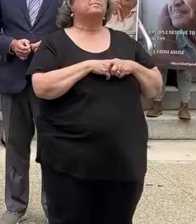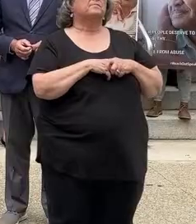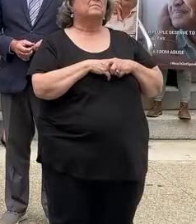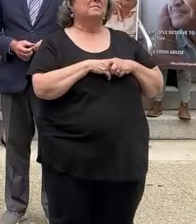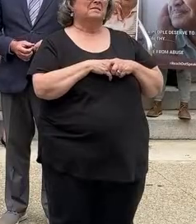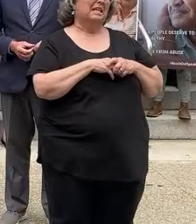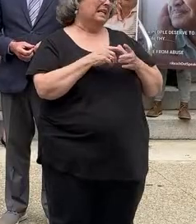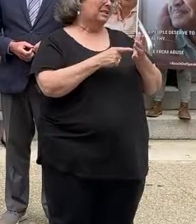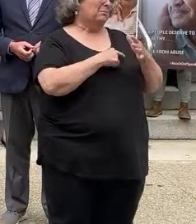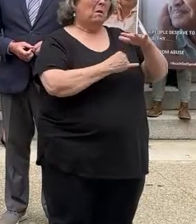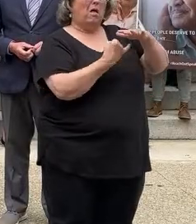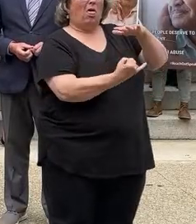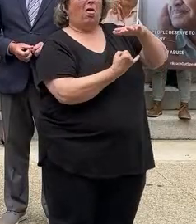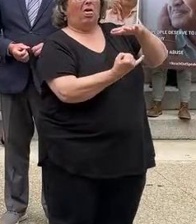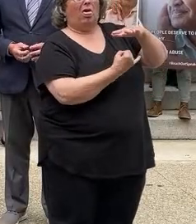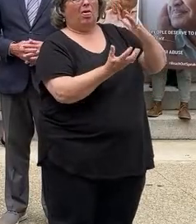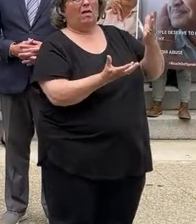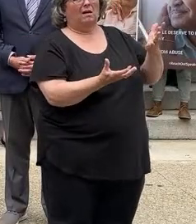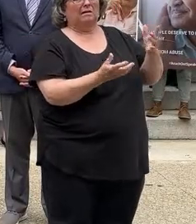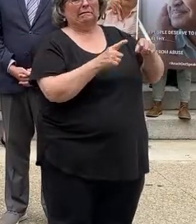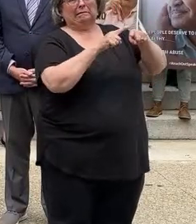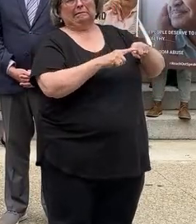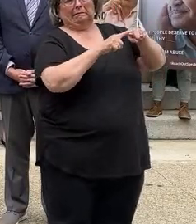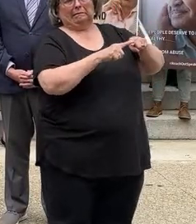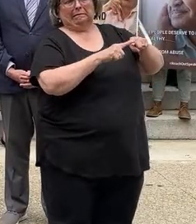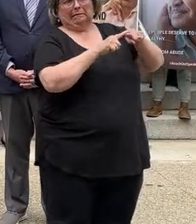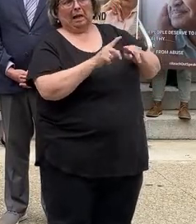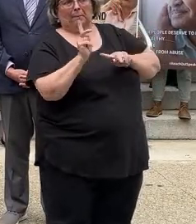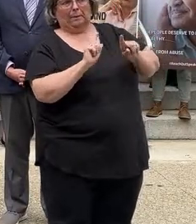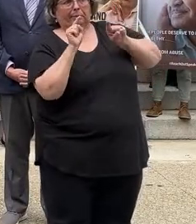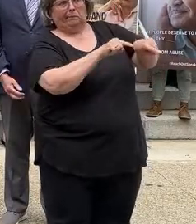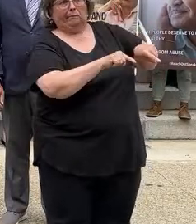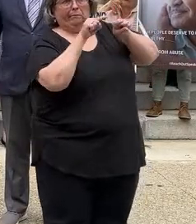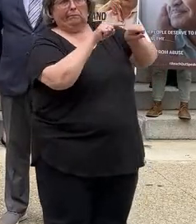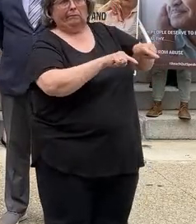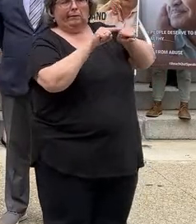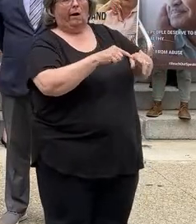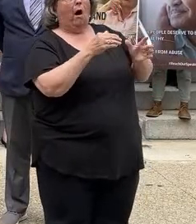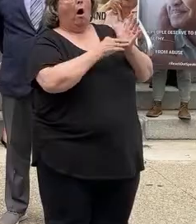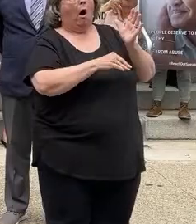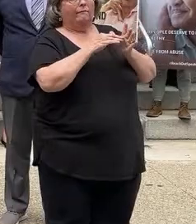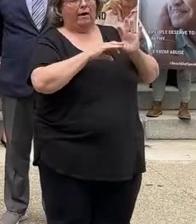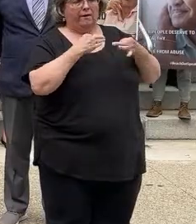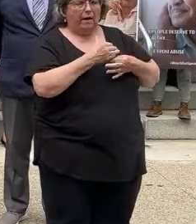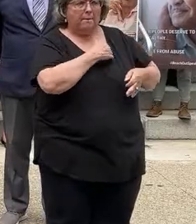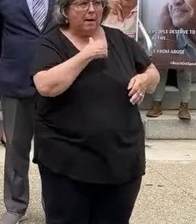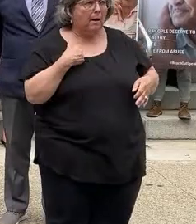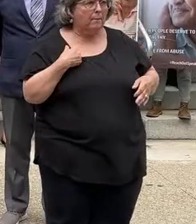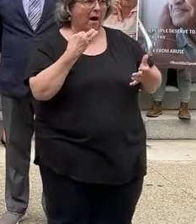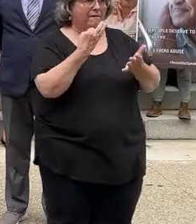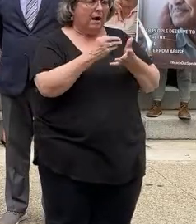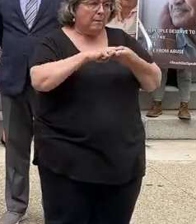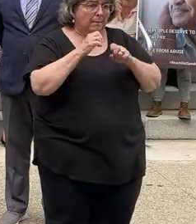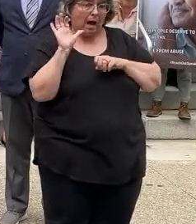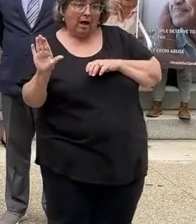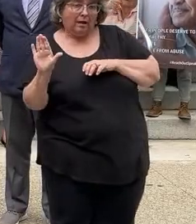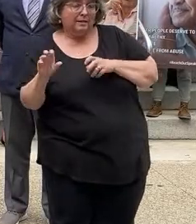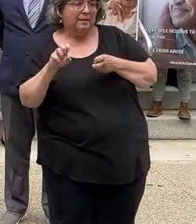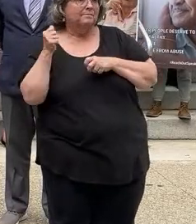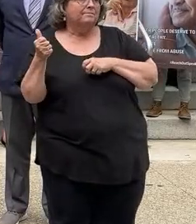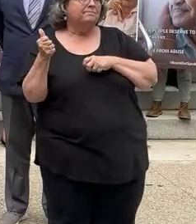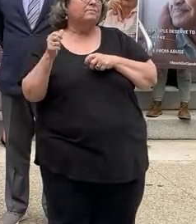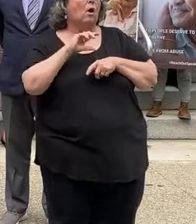are isolated, and they depend on these caregivers who are oftentimes family members with financial problems or